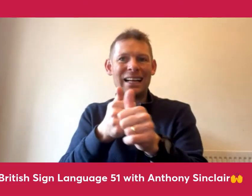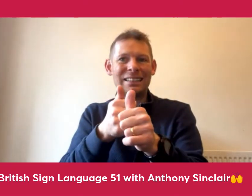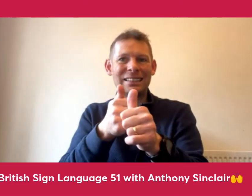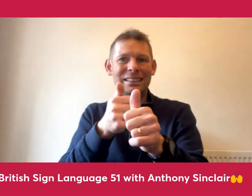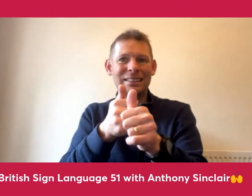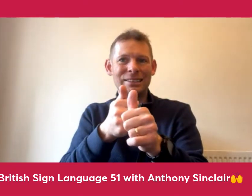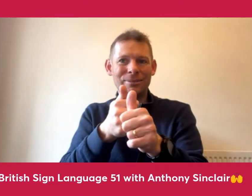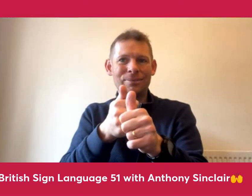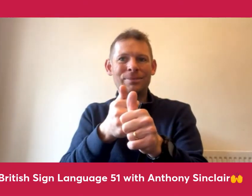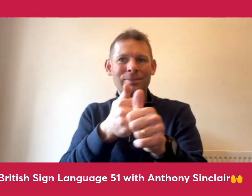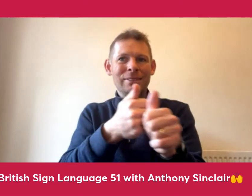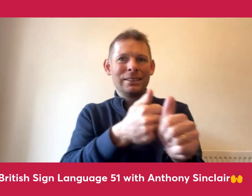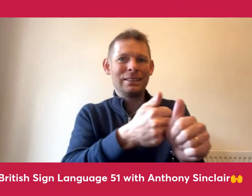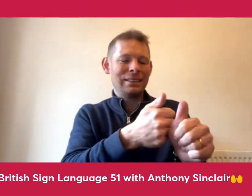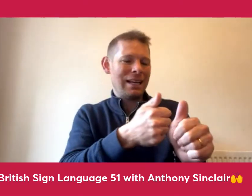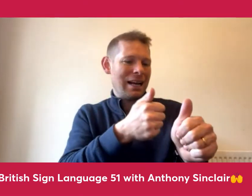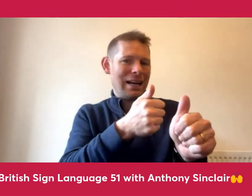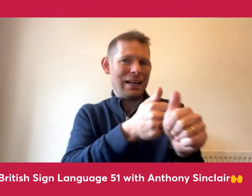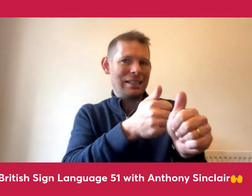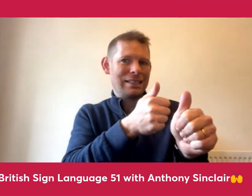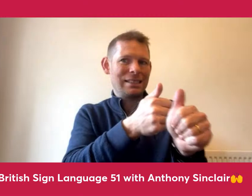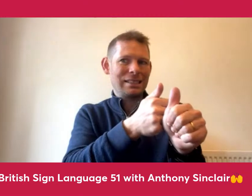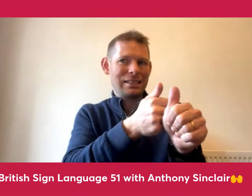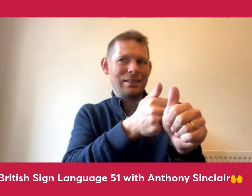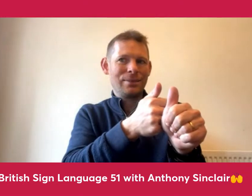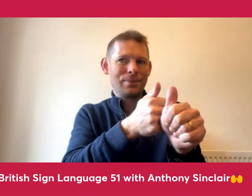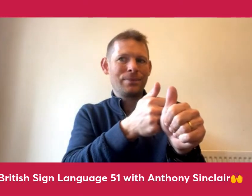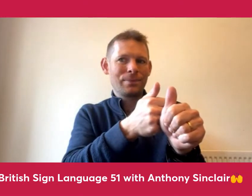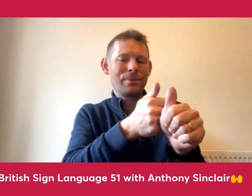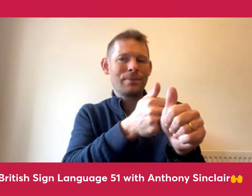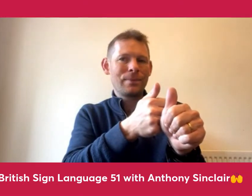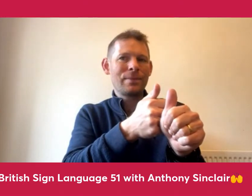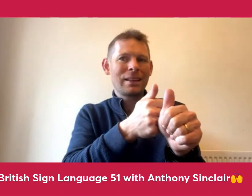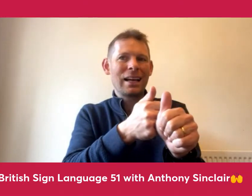So that's assistance, Katie, if you're wanting assistance or help.